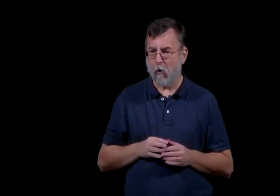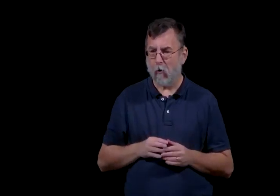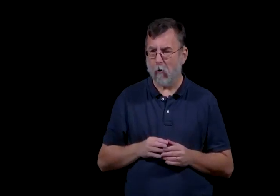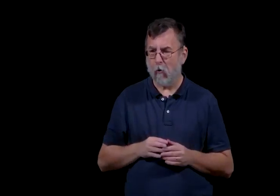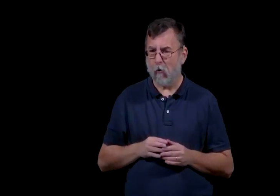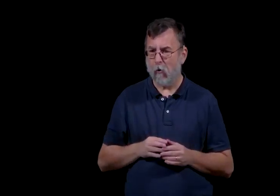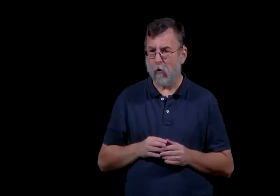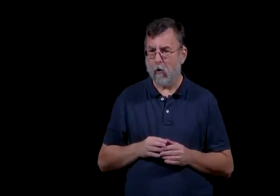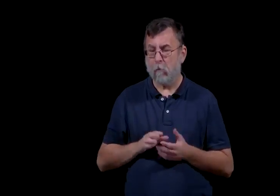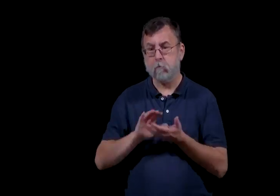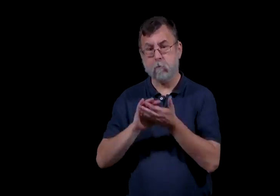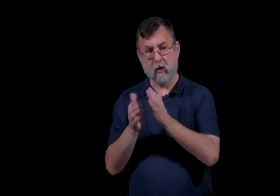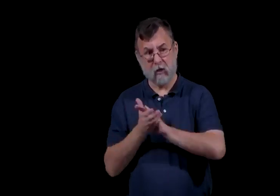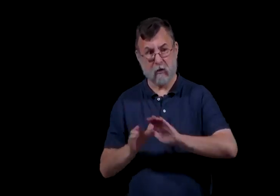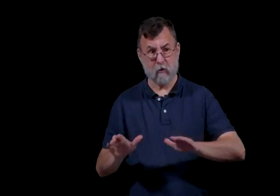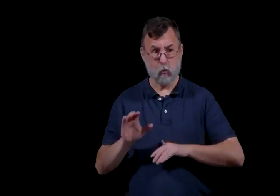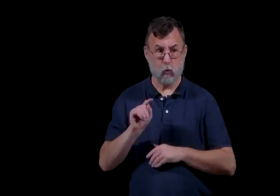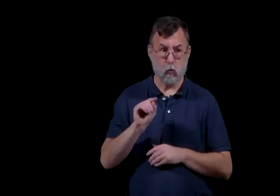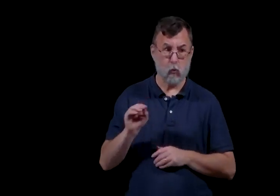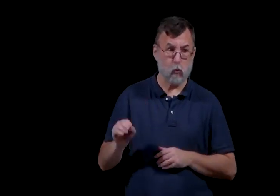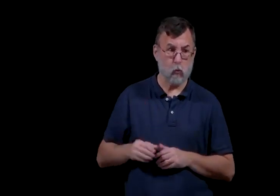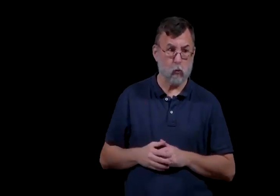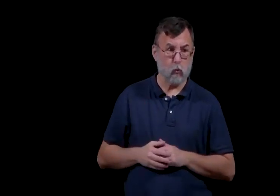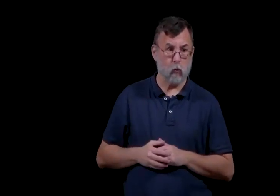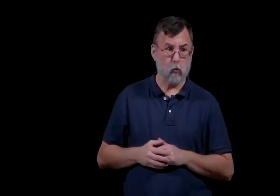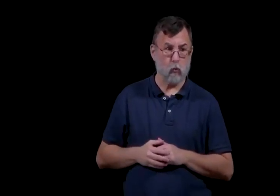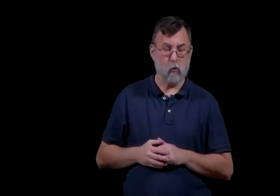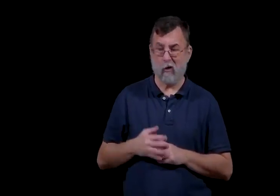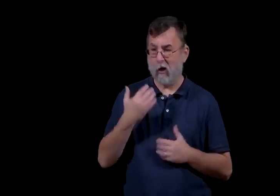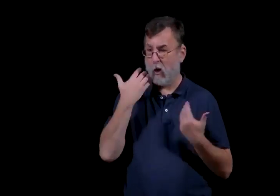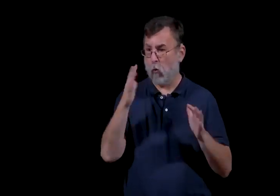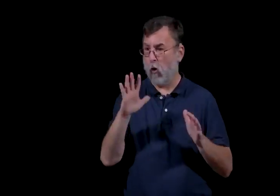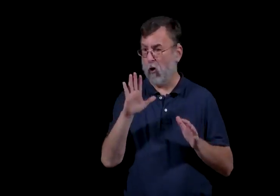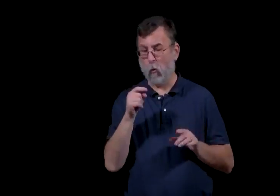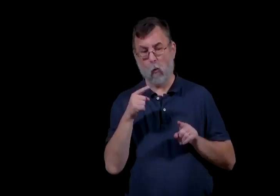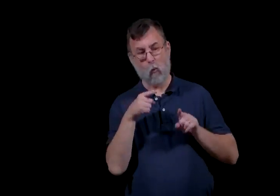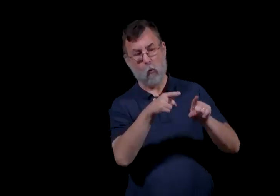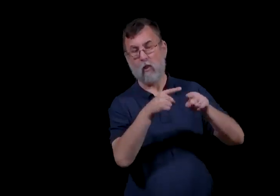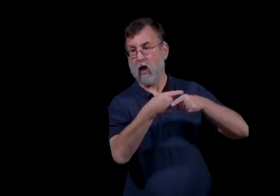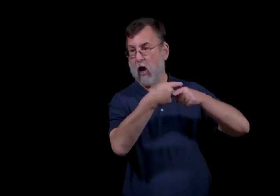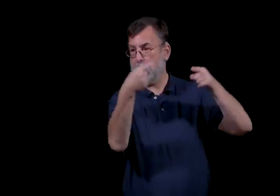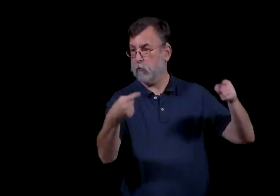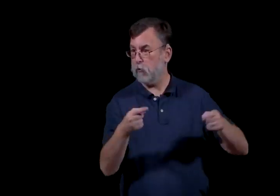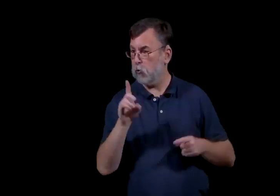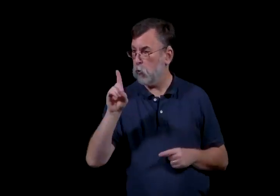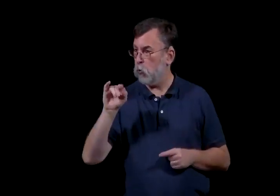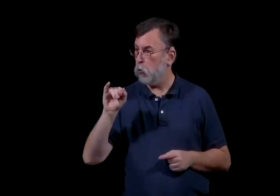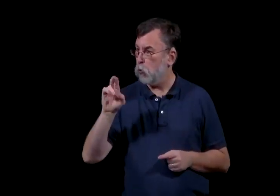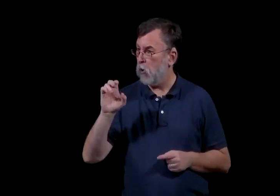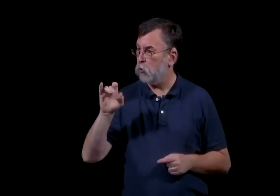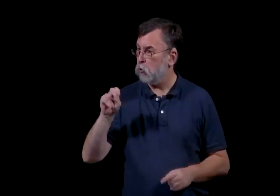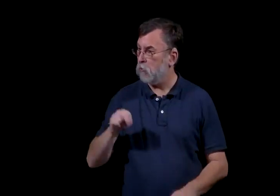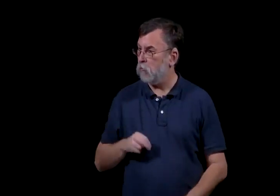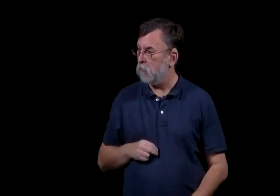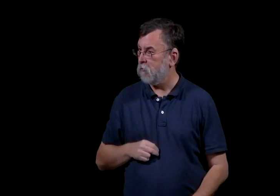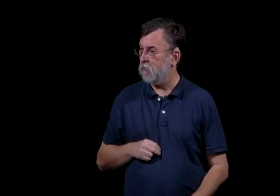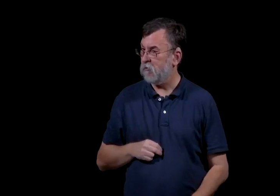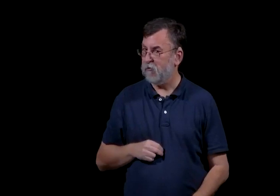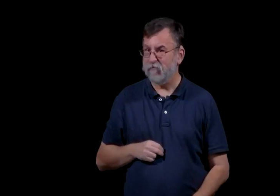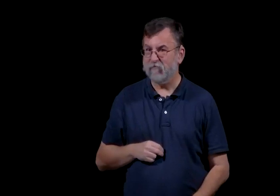Wow. And we'll have peace We won't